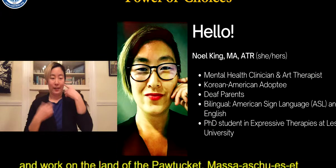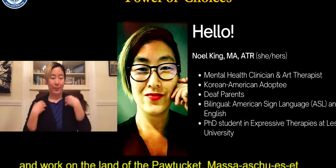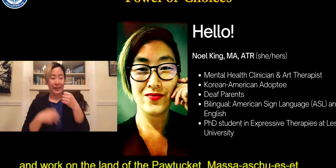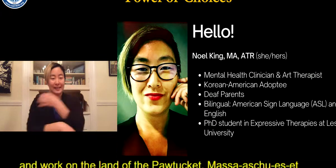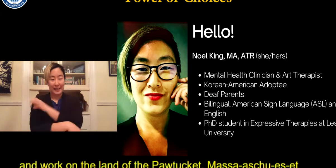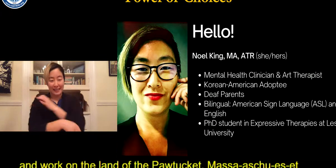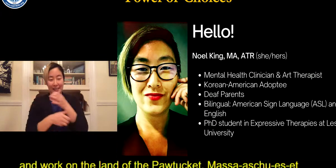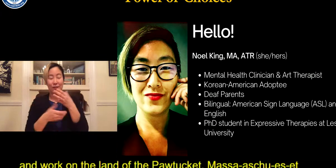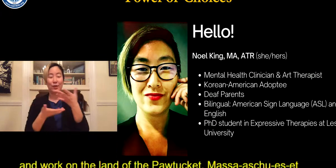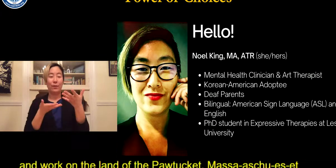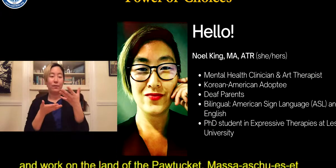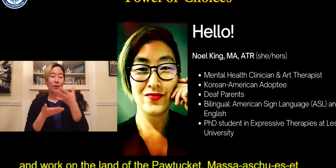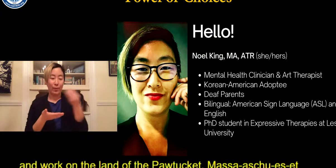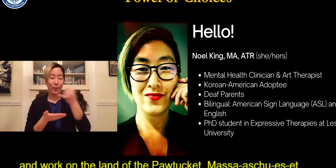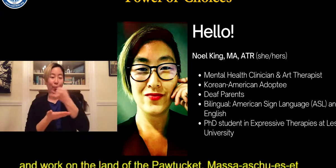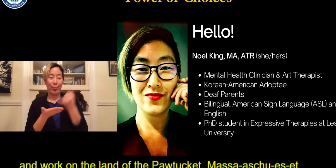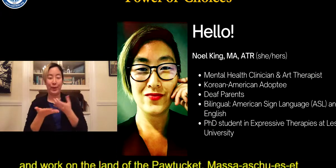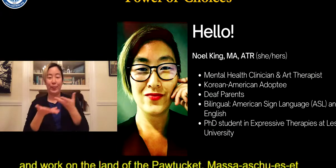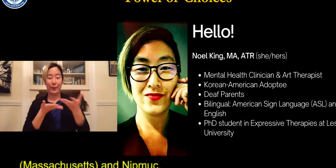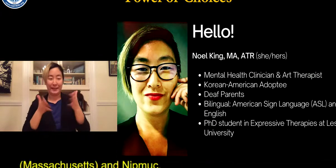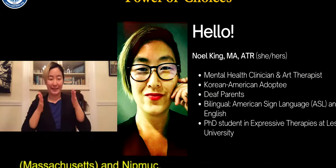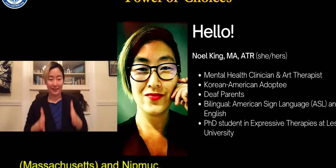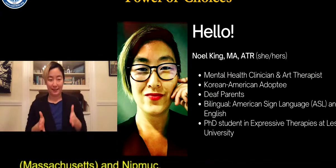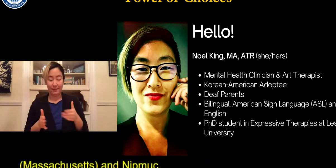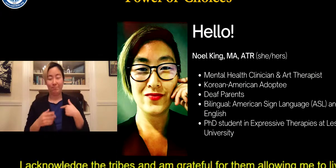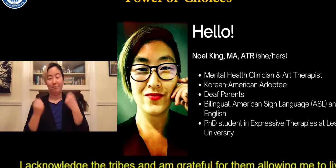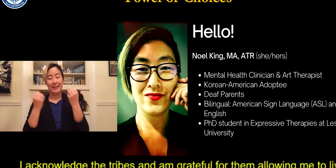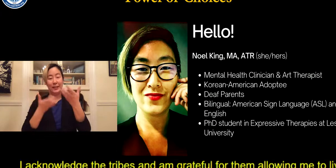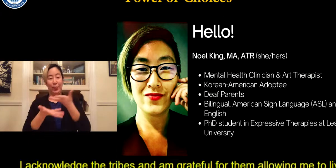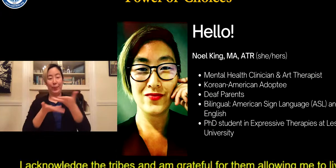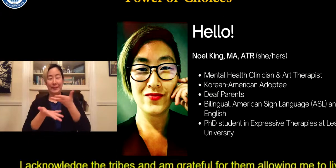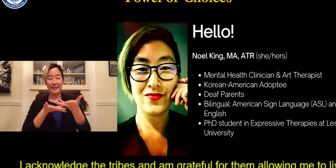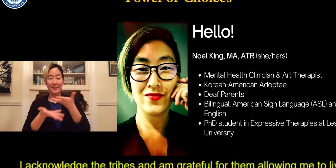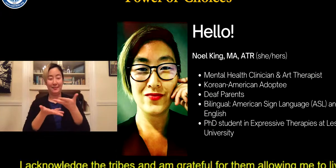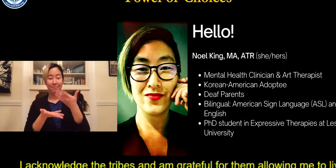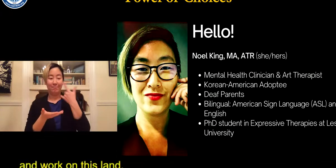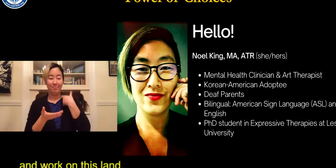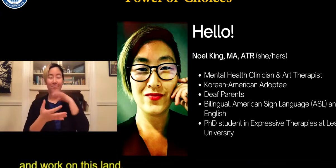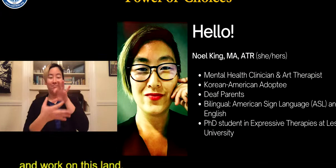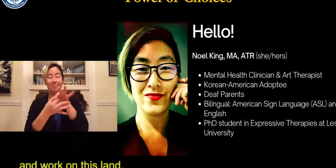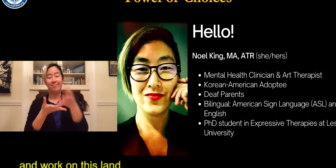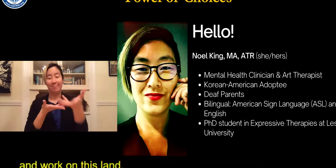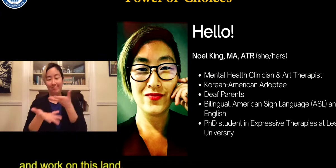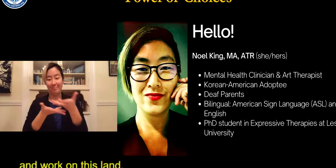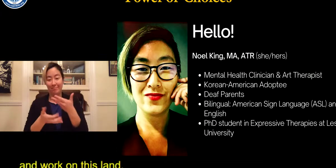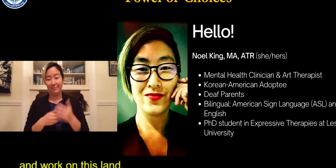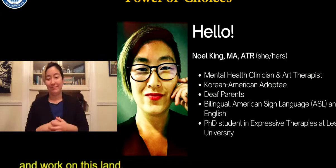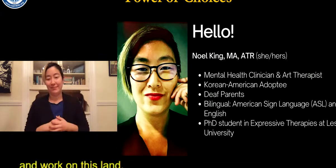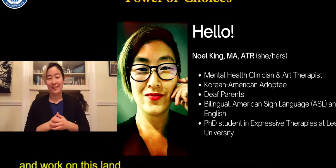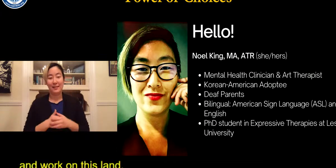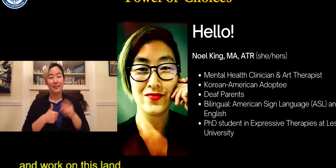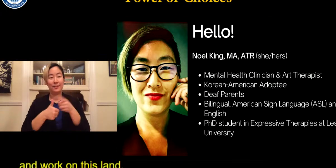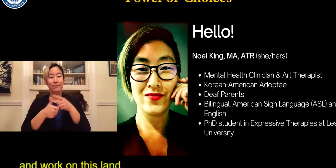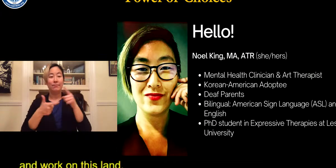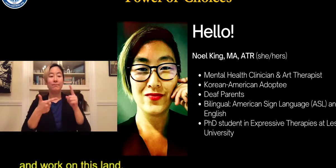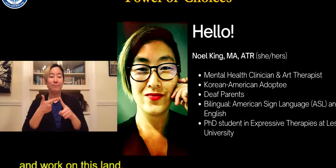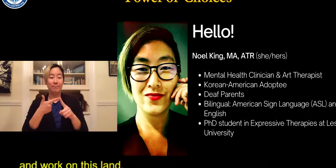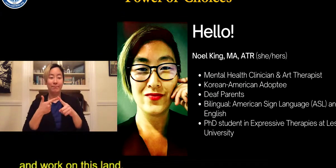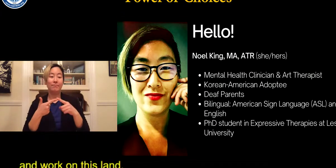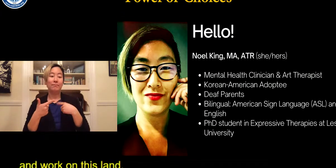I'll give you a quick introduction of who I am. I am a mental health clinician as well as an art